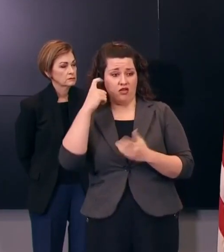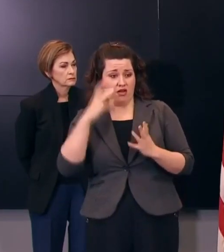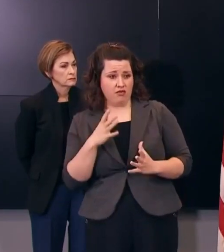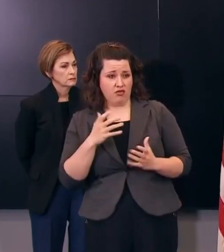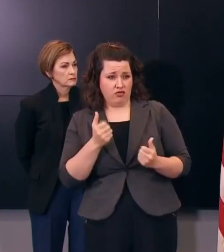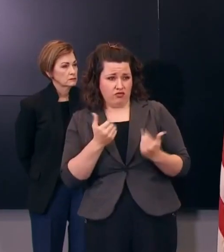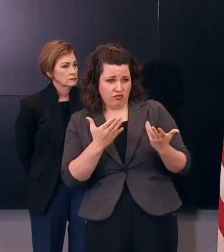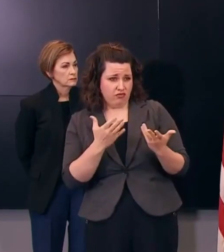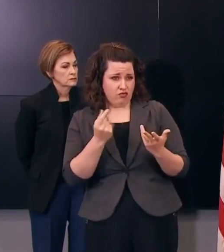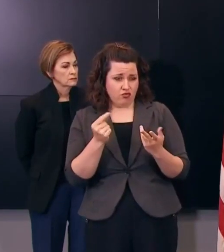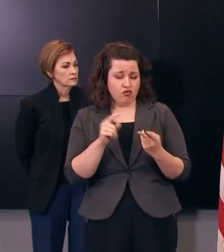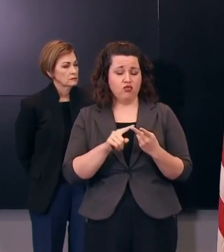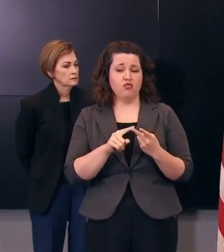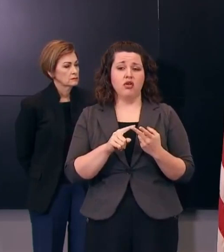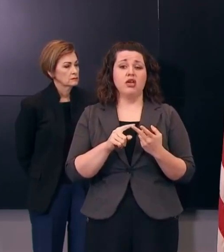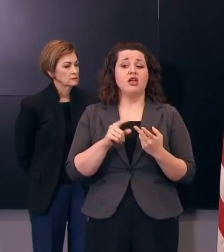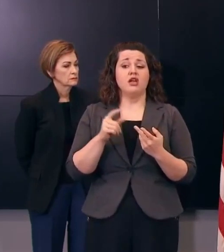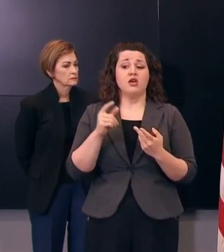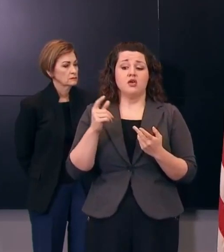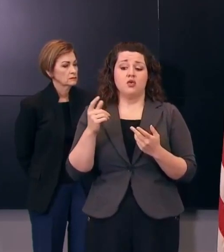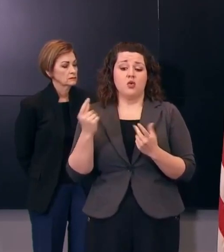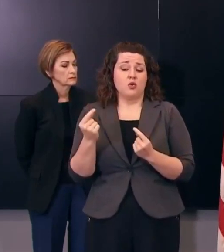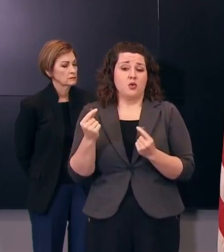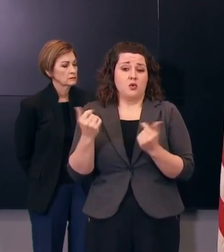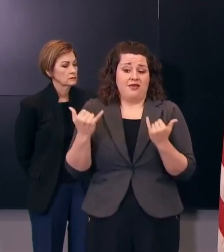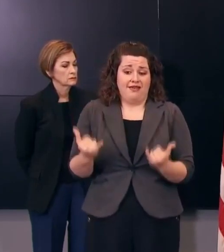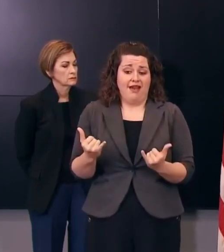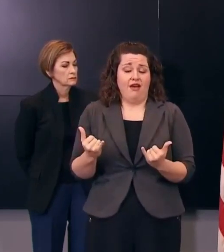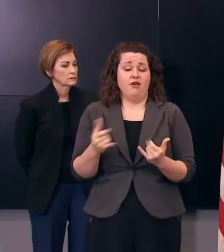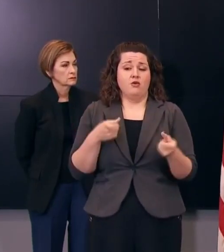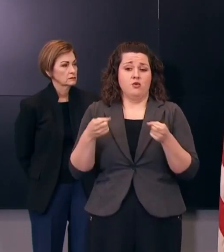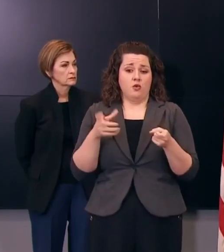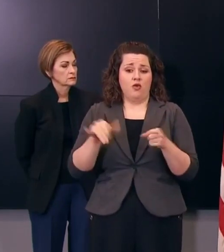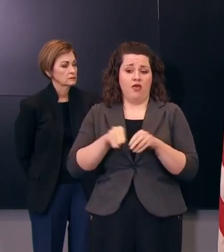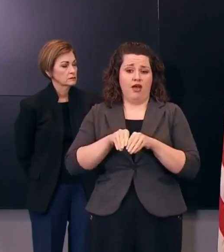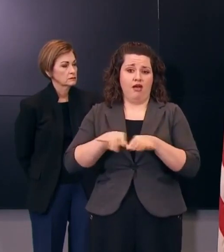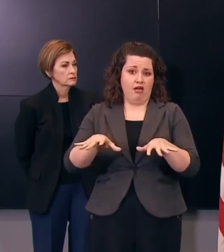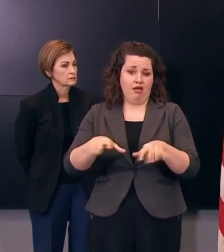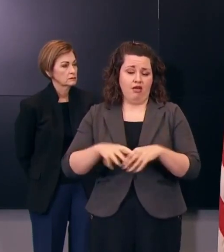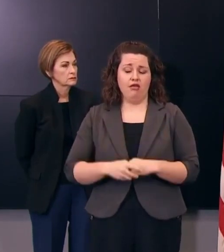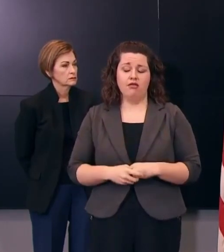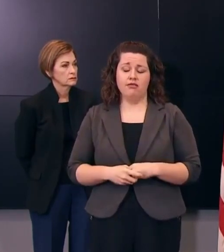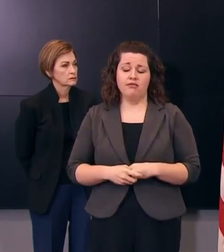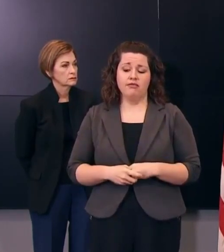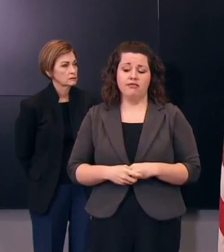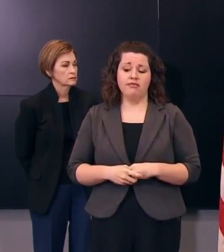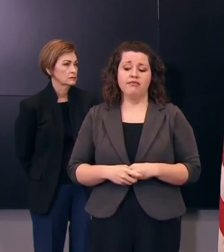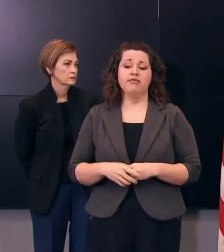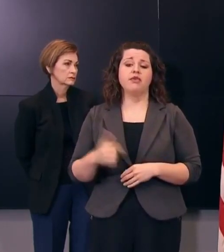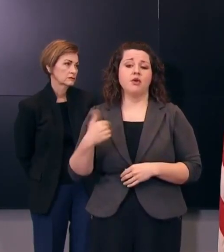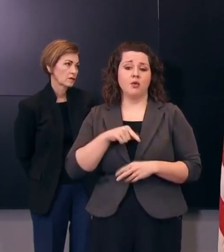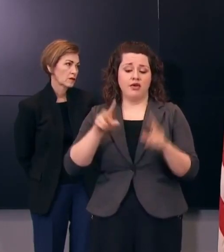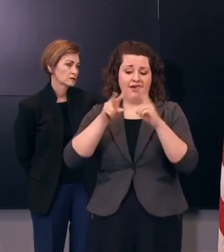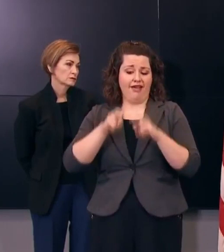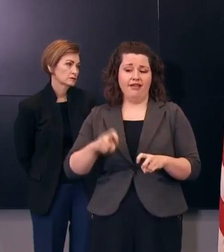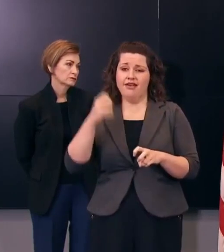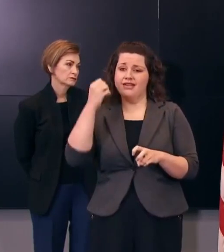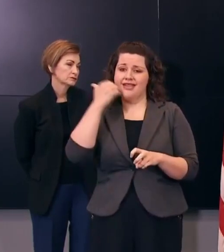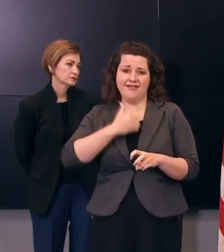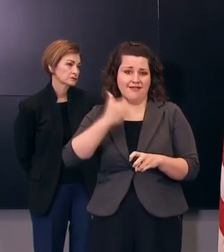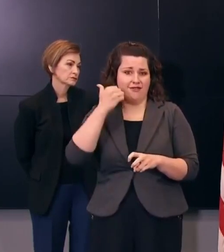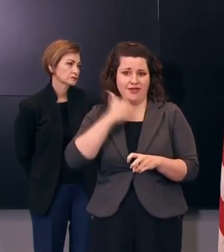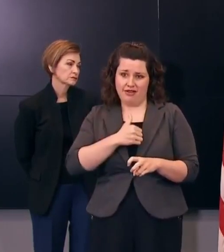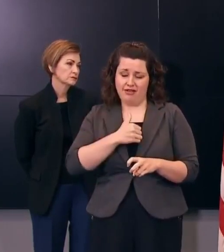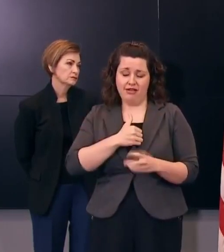mitigation strategies are appropriate now to control the spread of the virus in our communities. We are analyzing this data